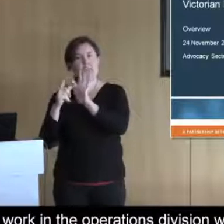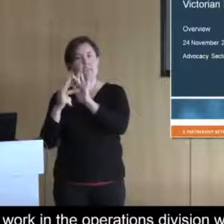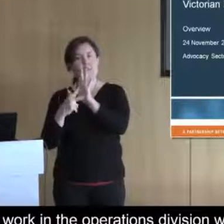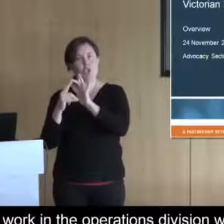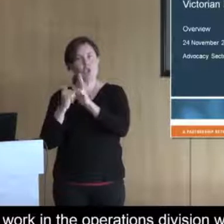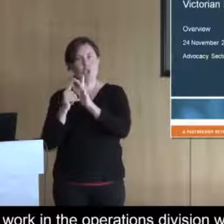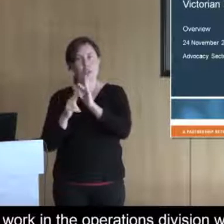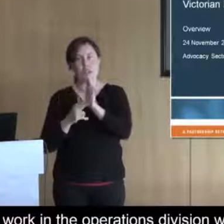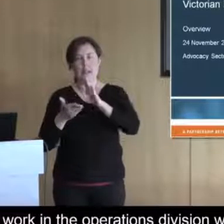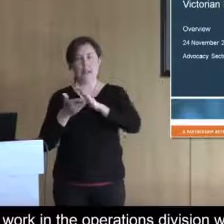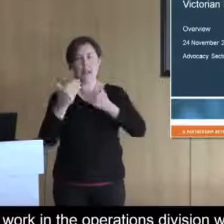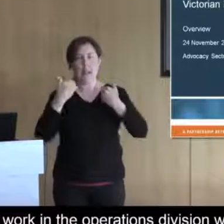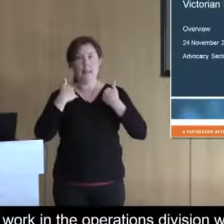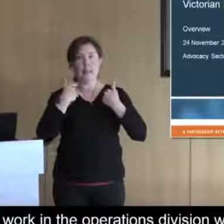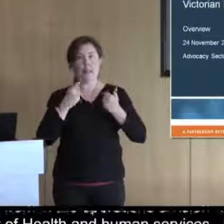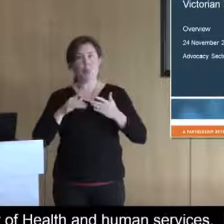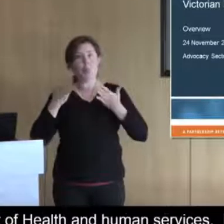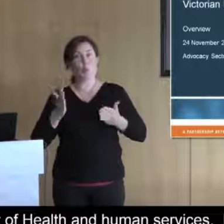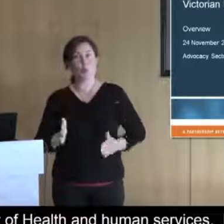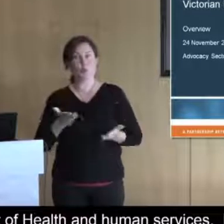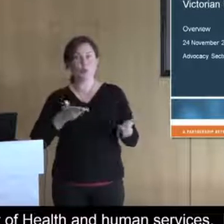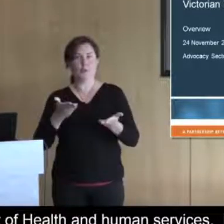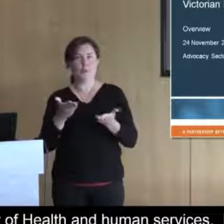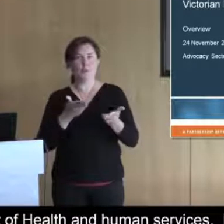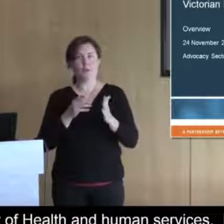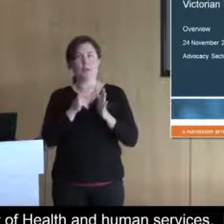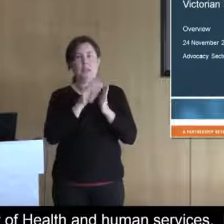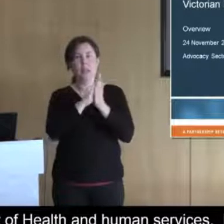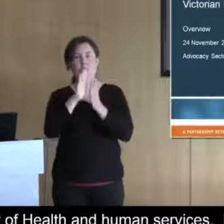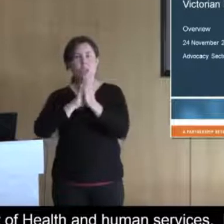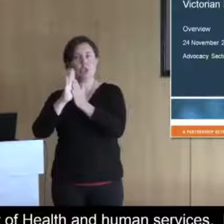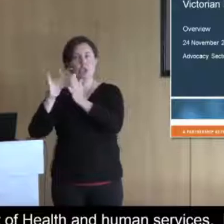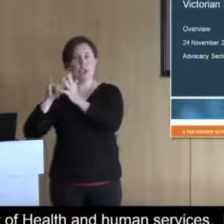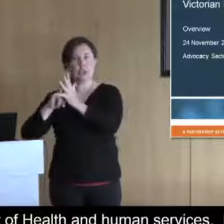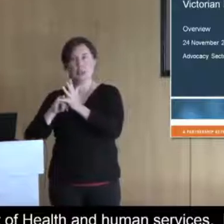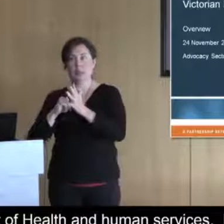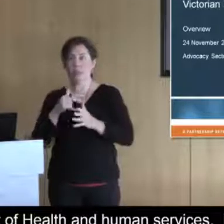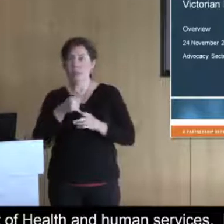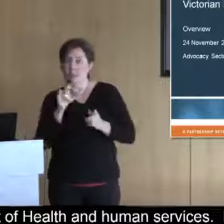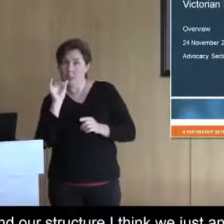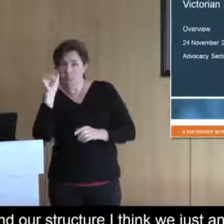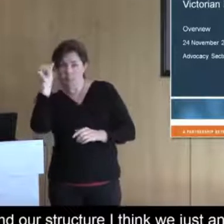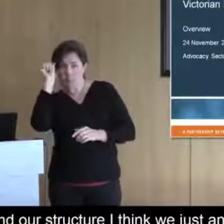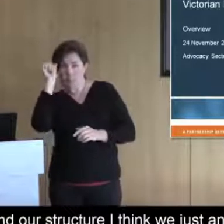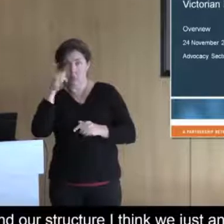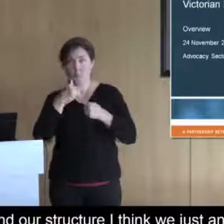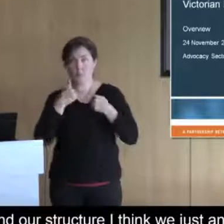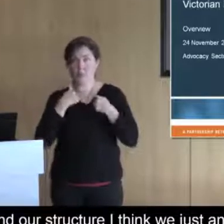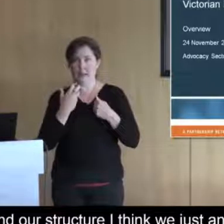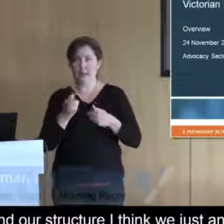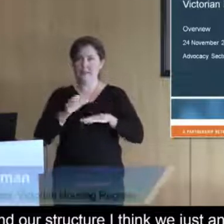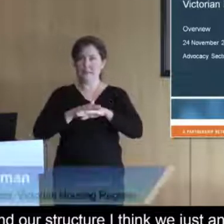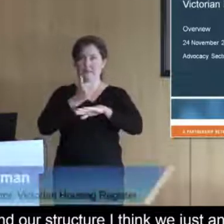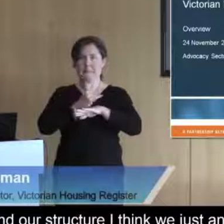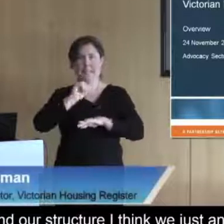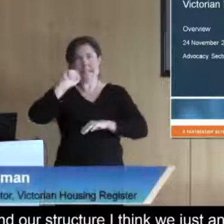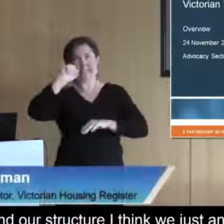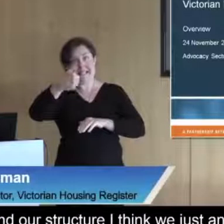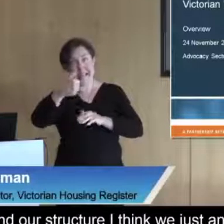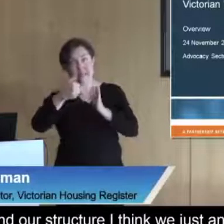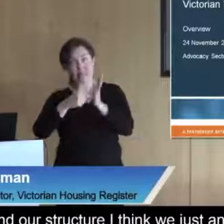Hi everyone, thanks for inviting me today. I'm Tony Newman and I work in the Operations Division within the Department